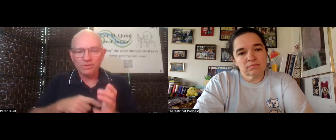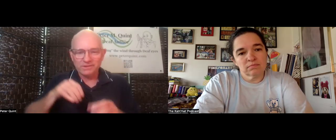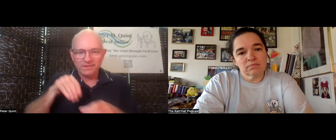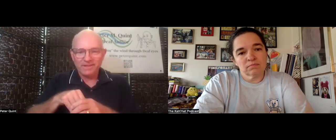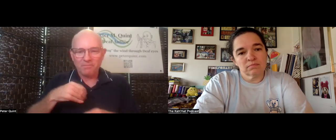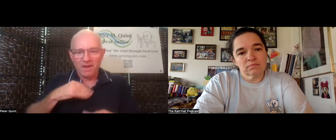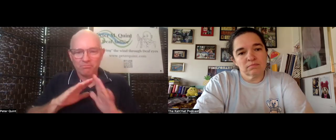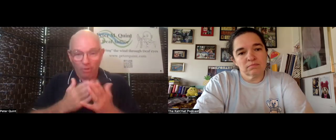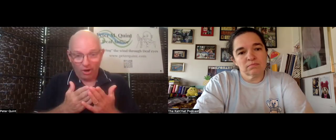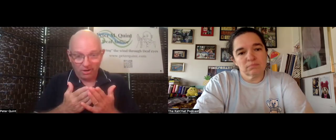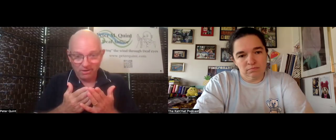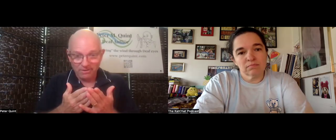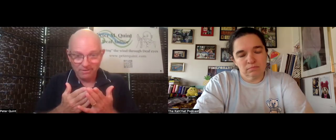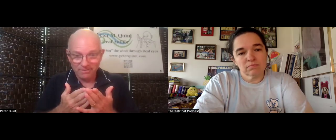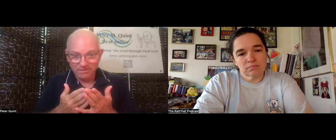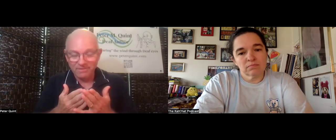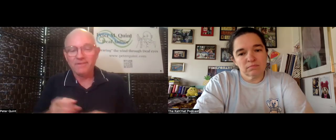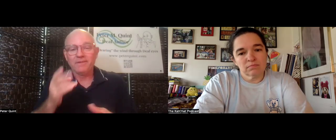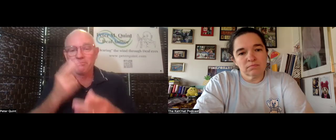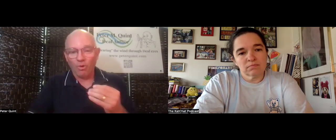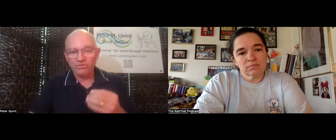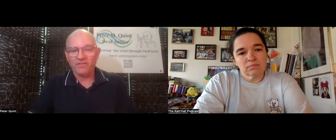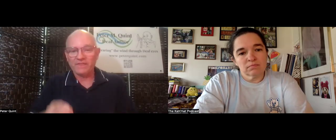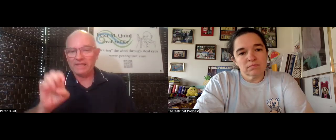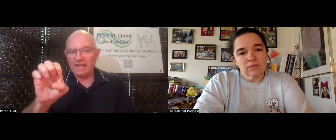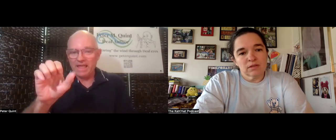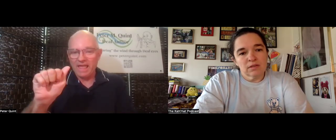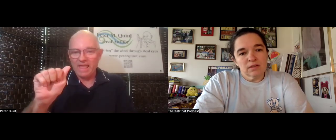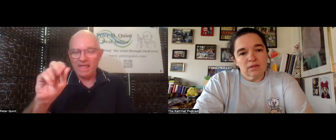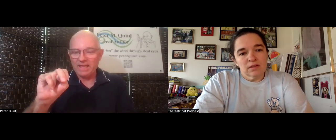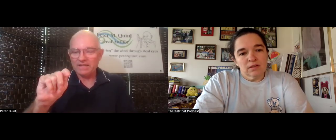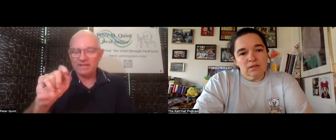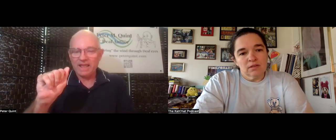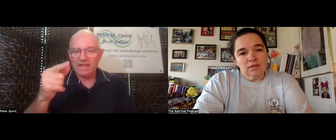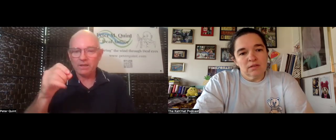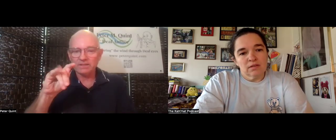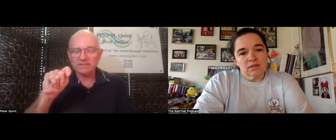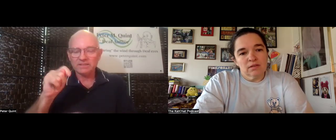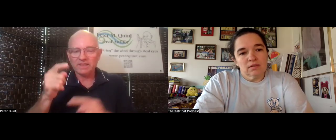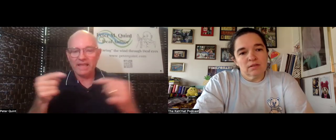you notice in my book, both of